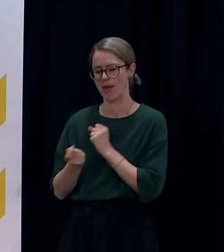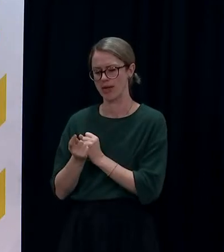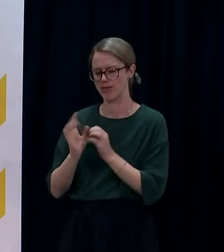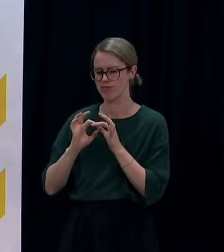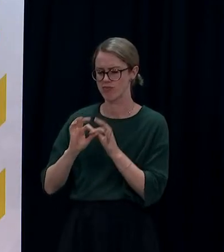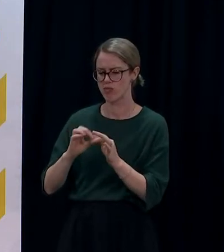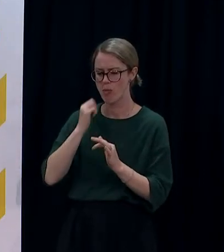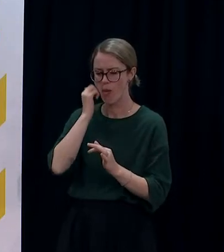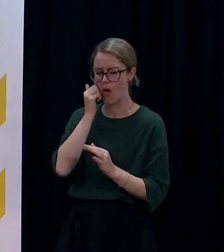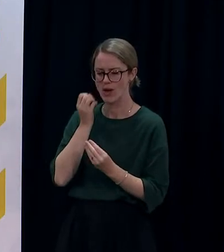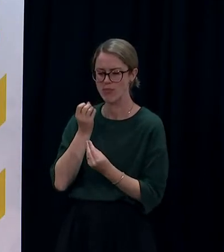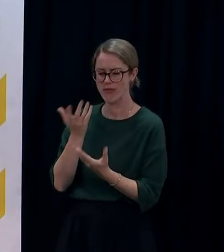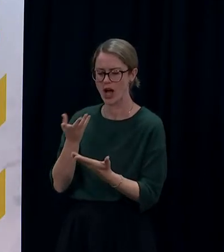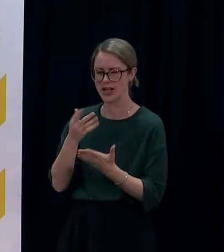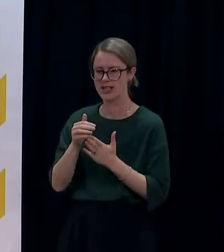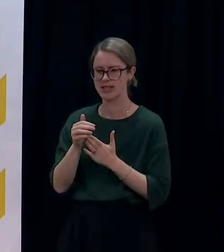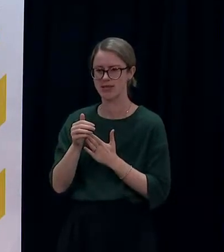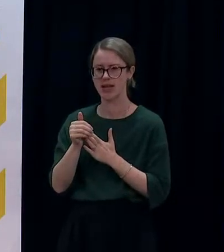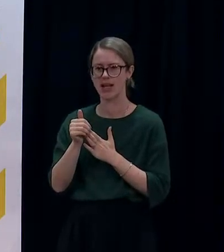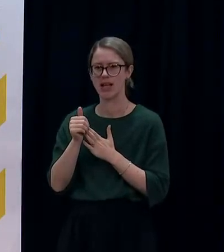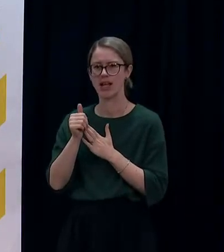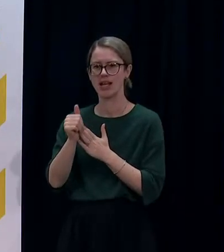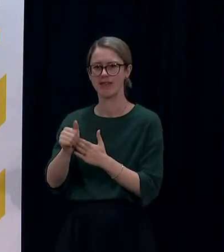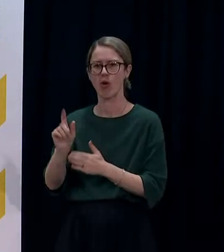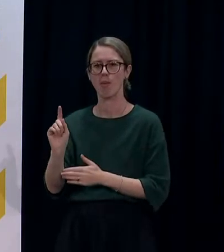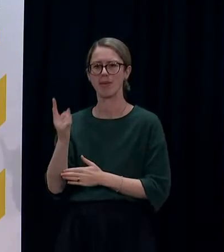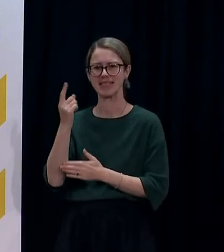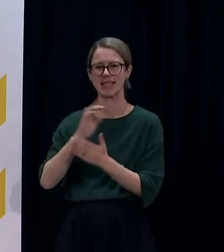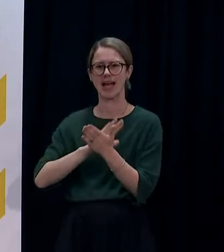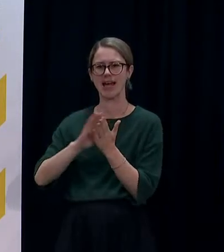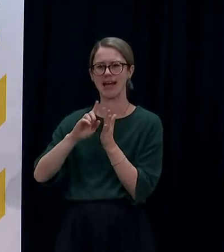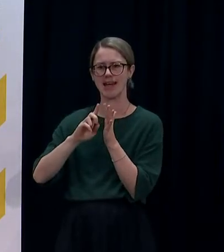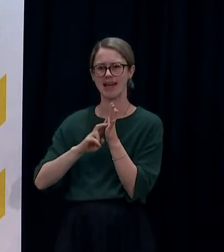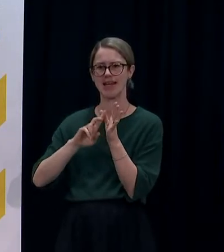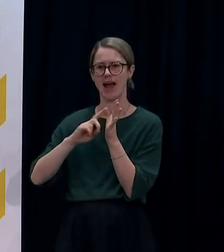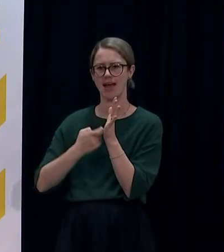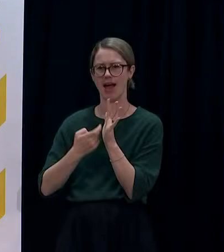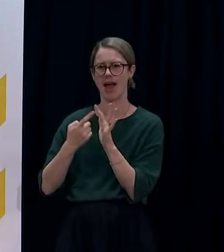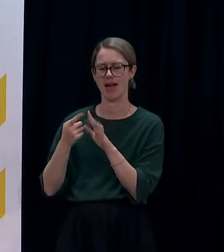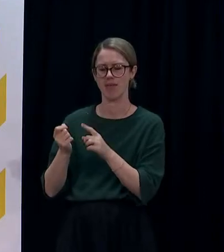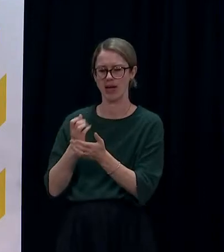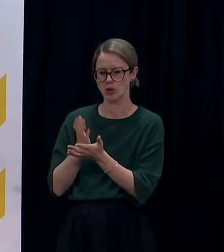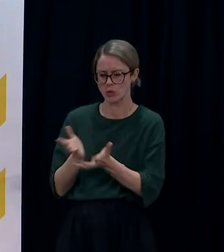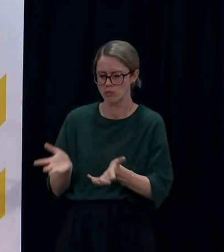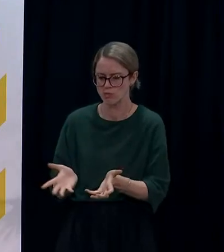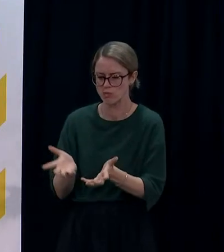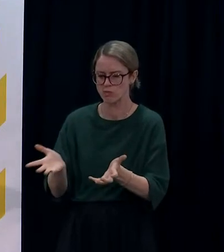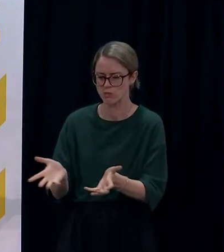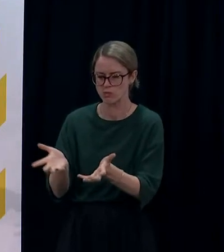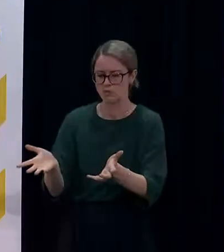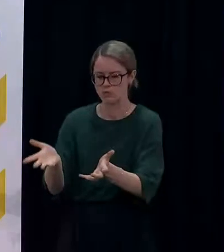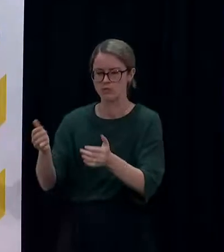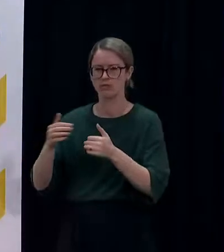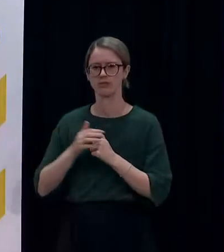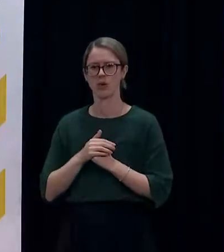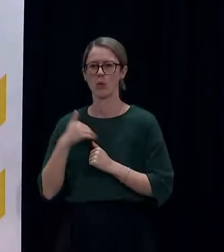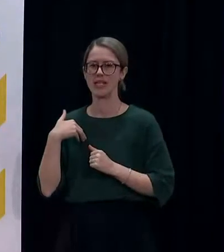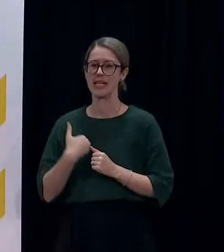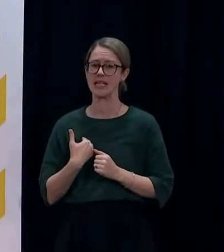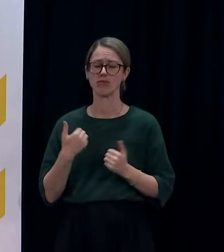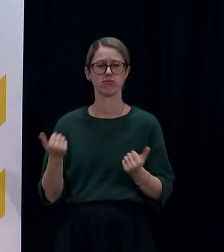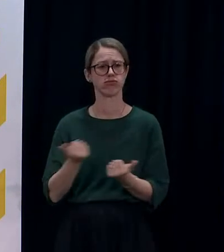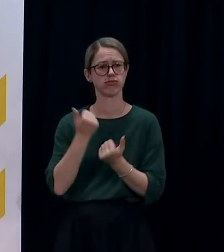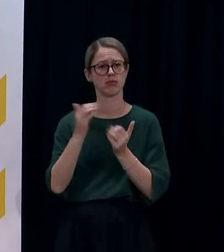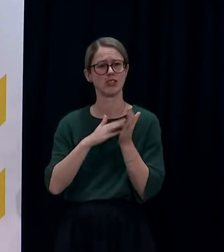Māori providers, led from us by Minister Henare, in making sure that we drive that program home. We need as many